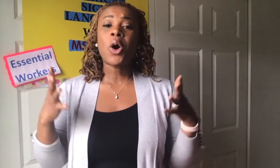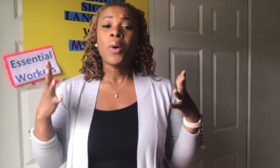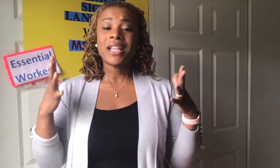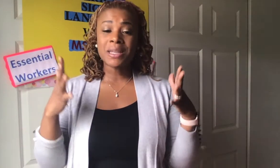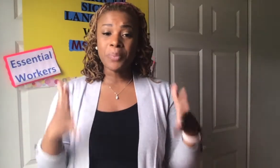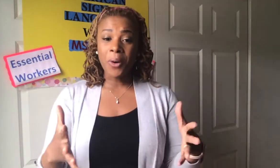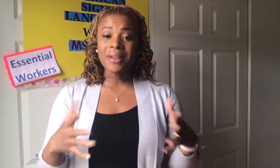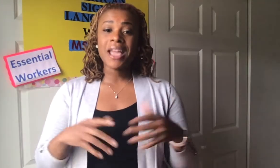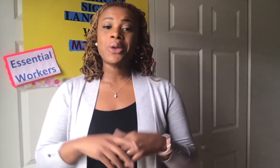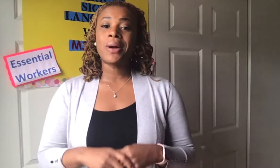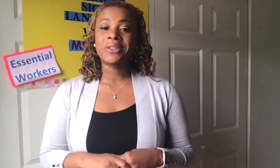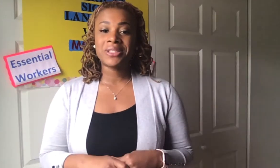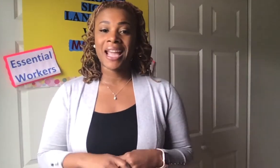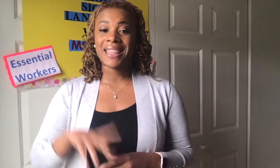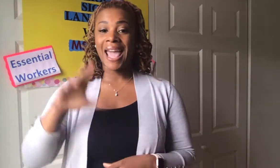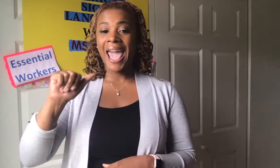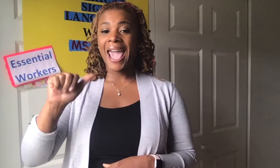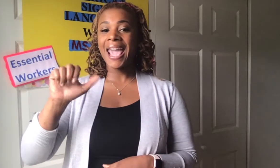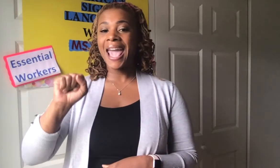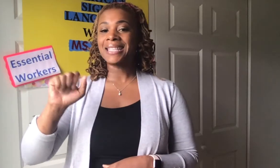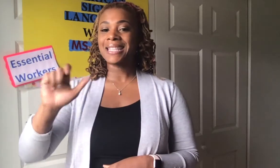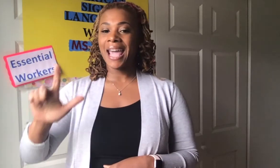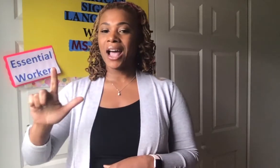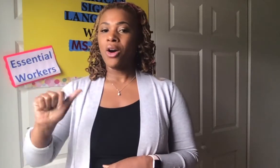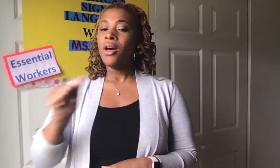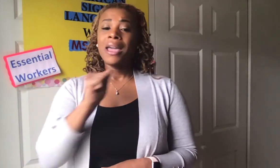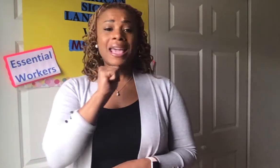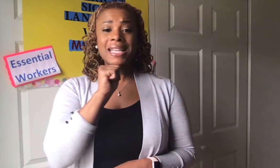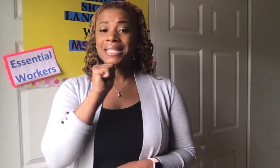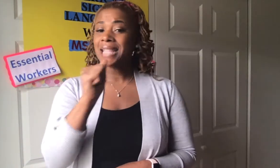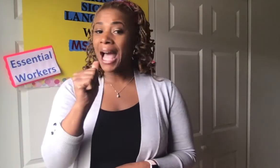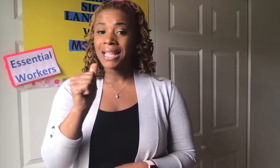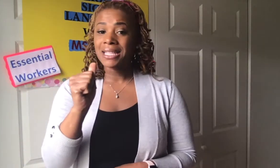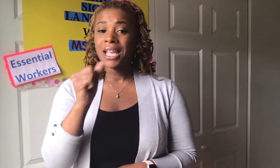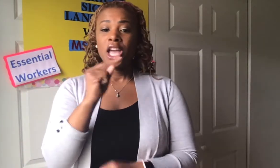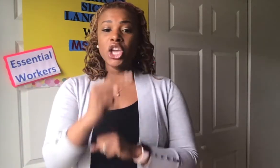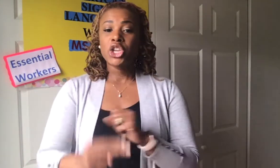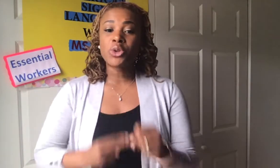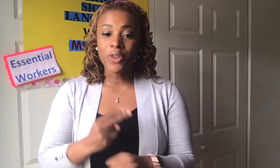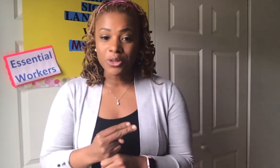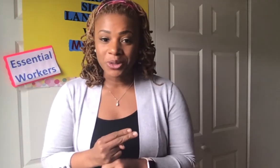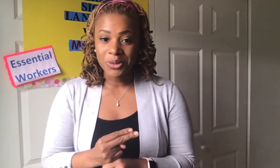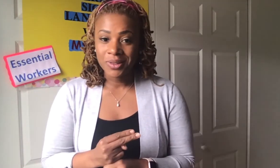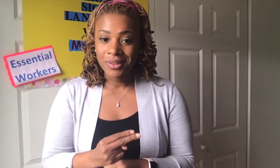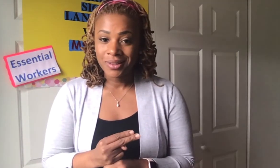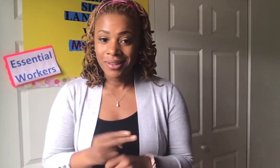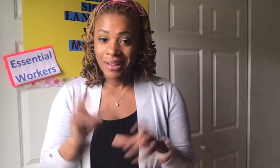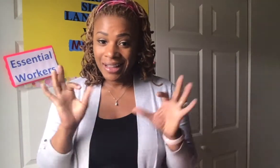it's important that you understand that ASL is not universal. Got